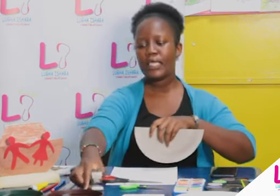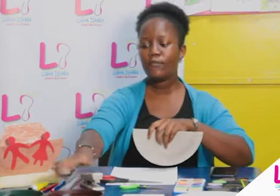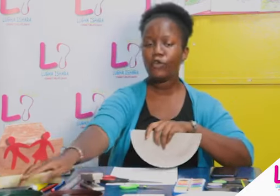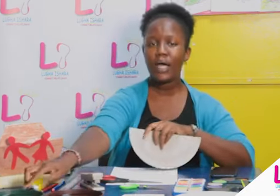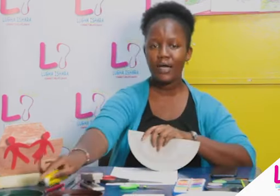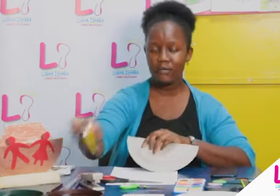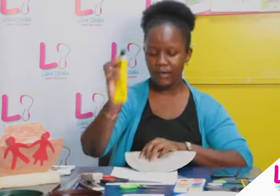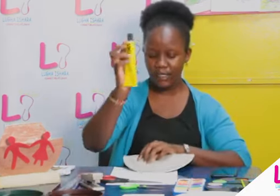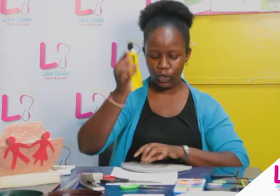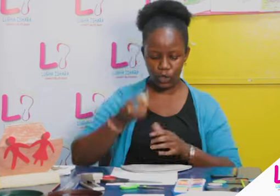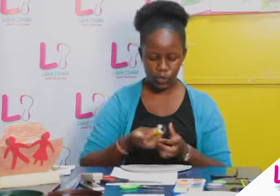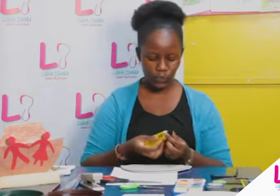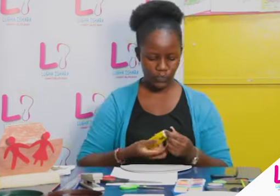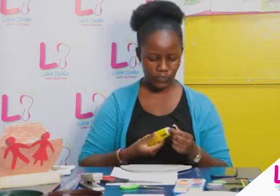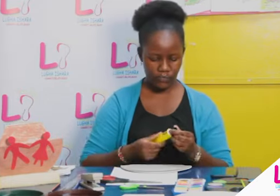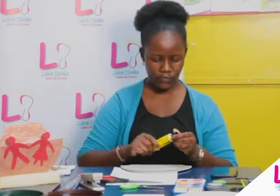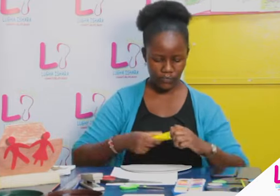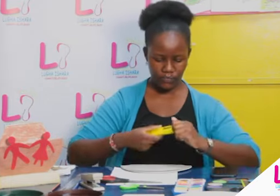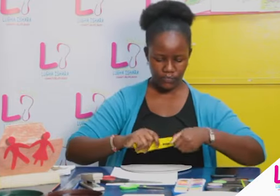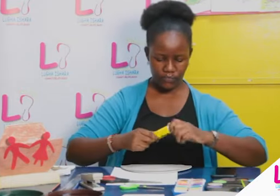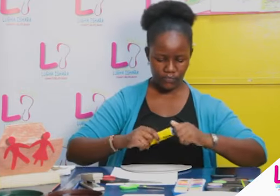If you have the glue,